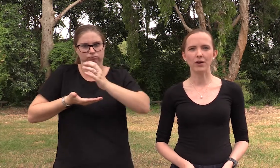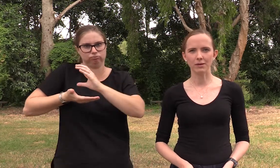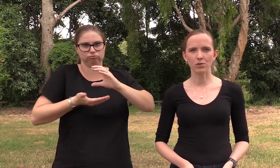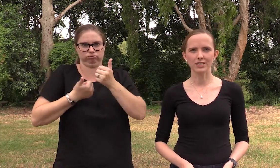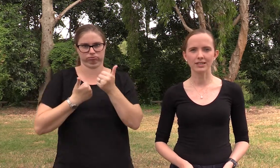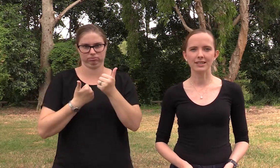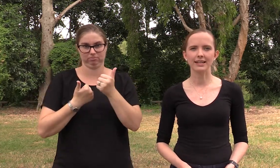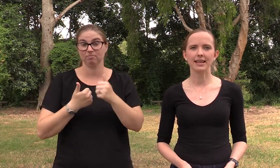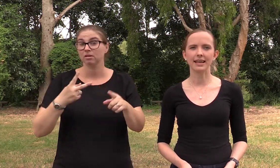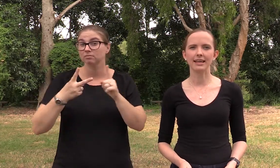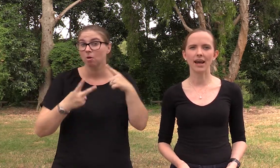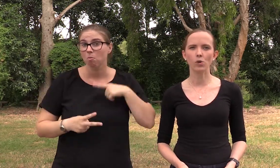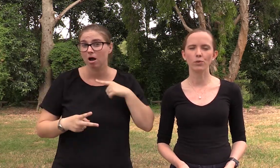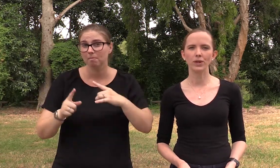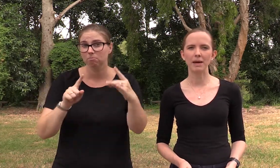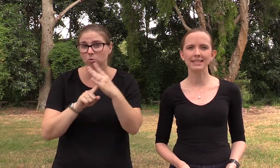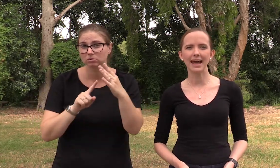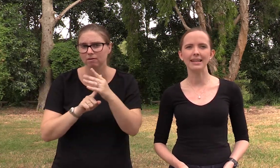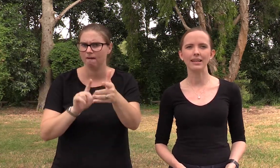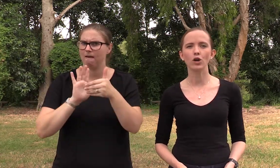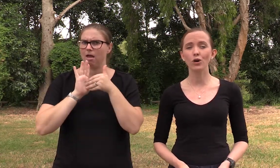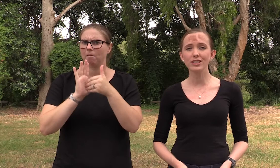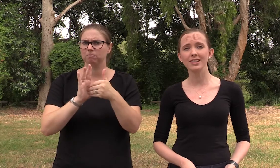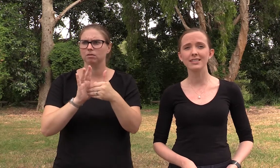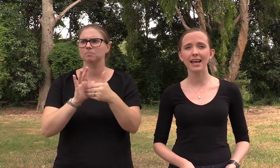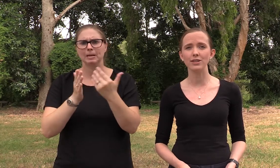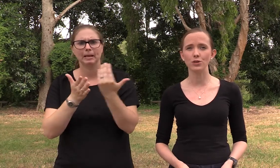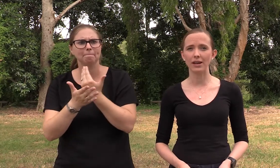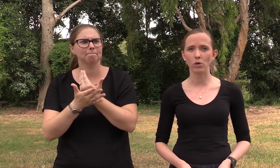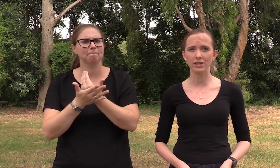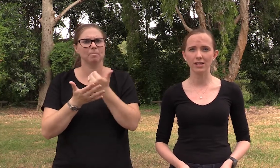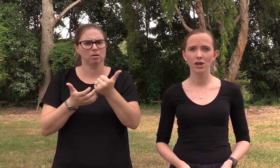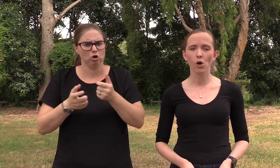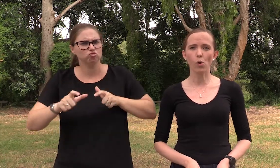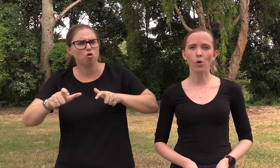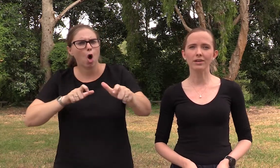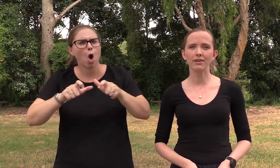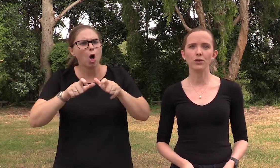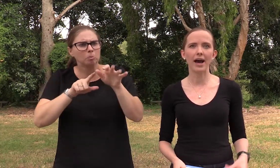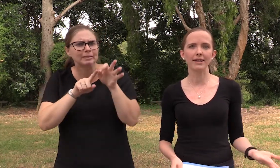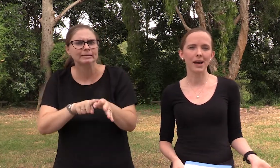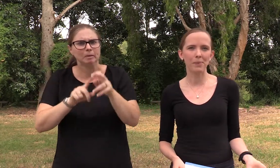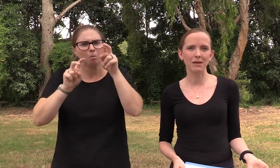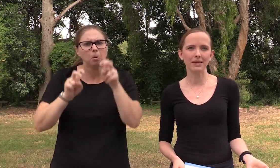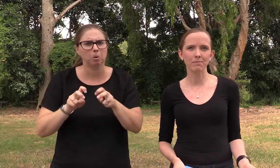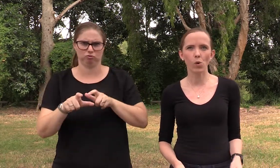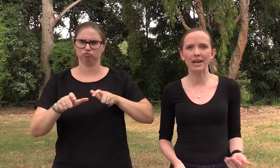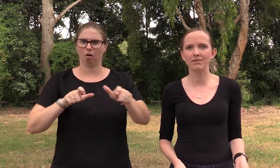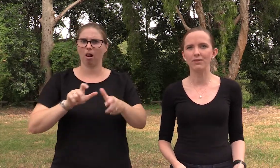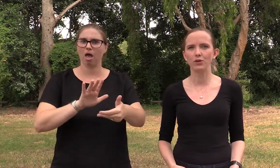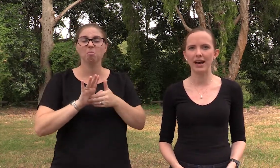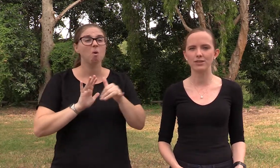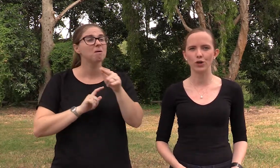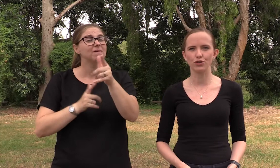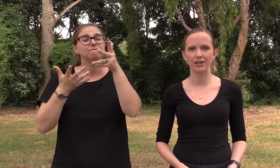they're very important is that they can help with maintaining continence as you get older, or if you've had a baby, or